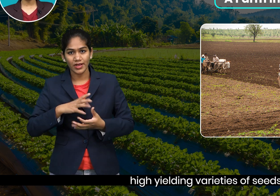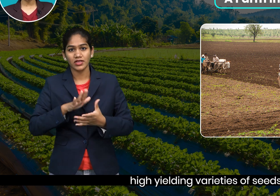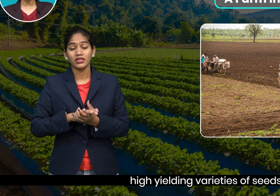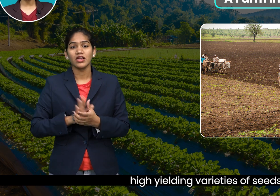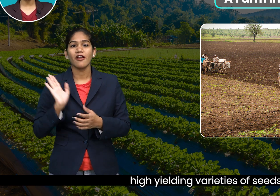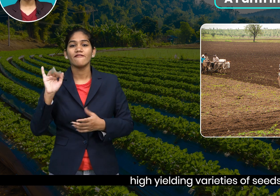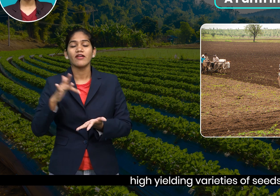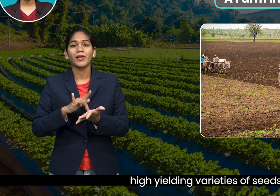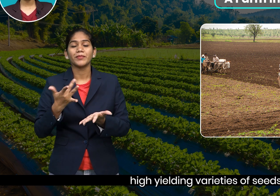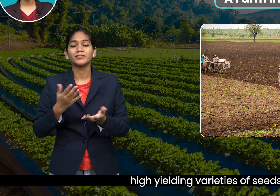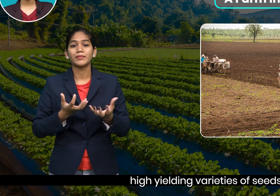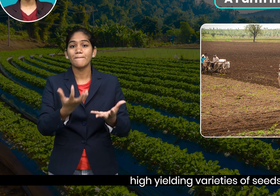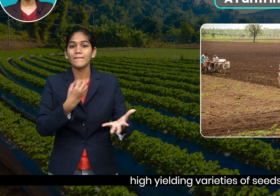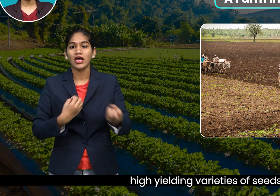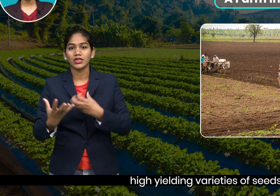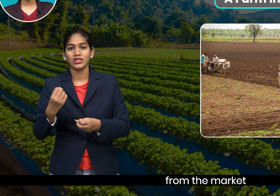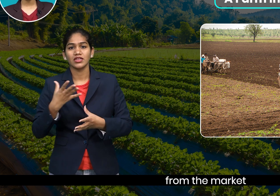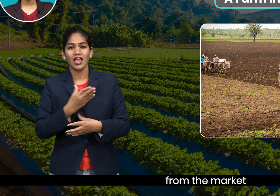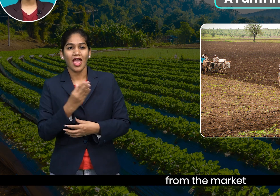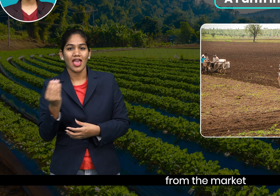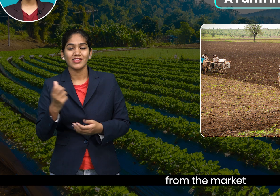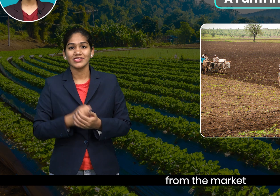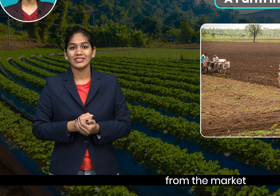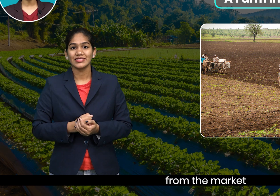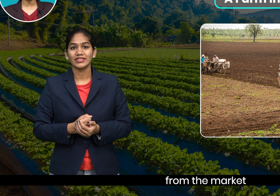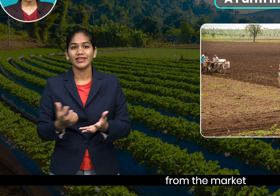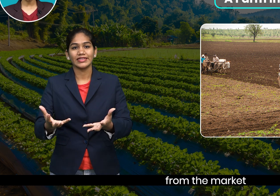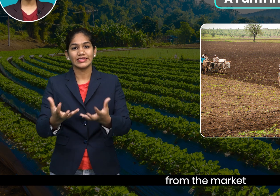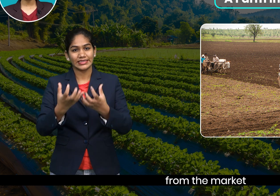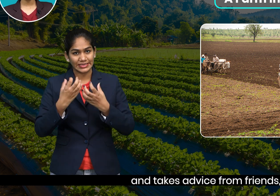from the market and